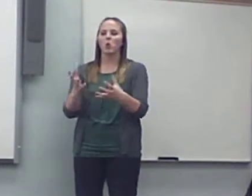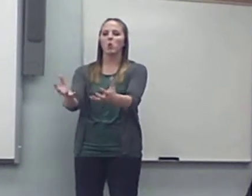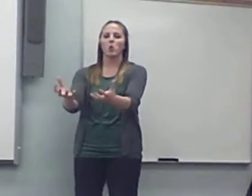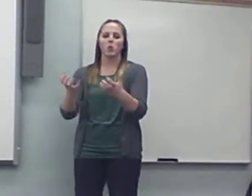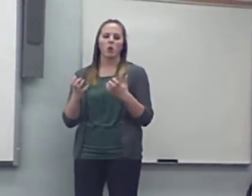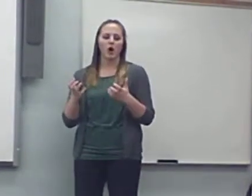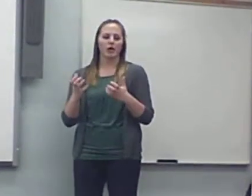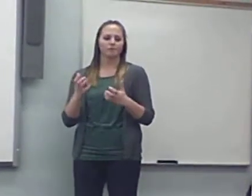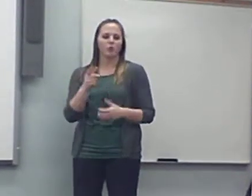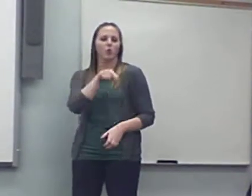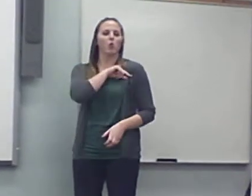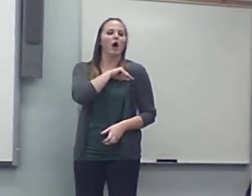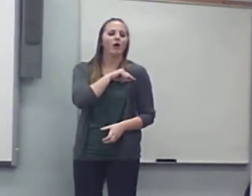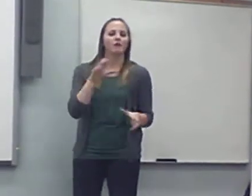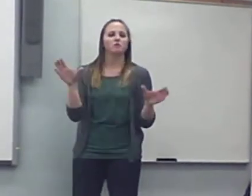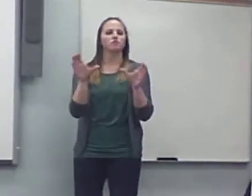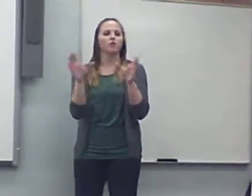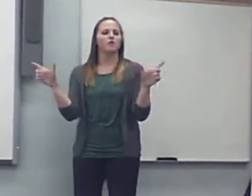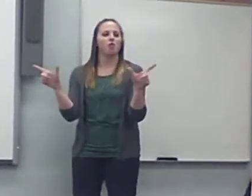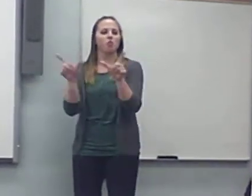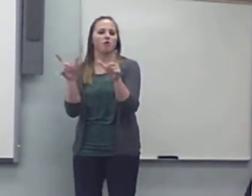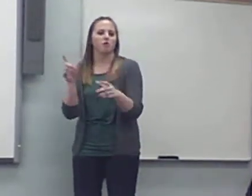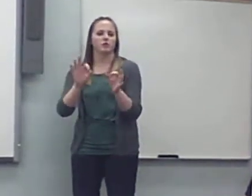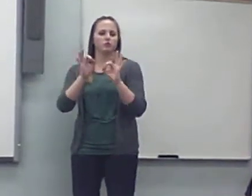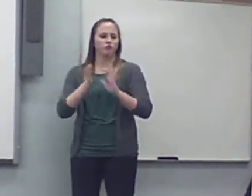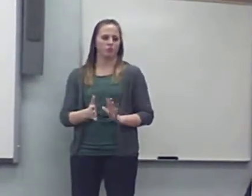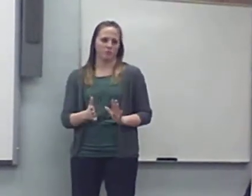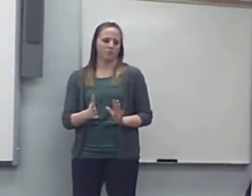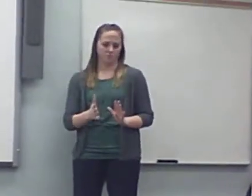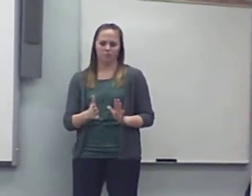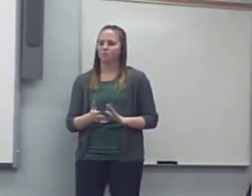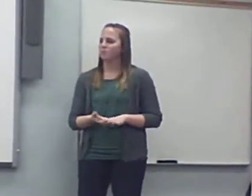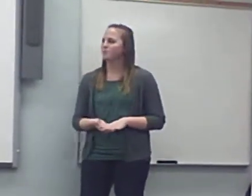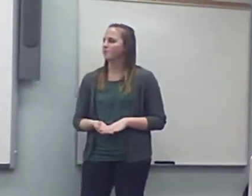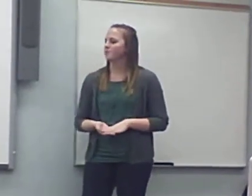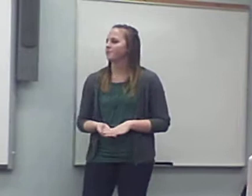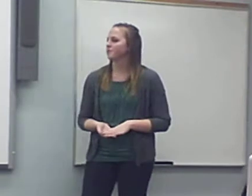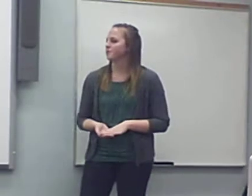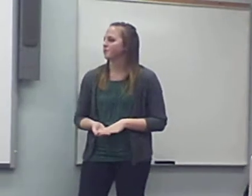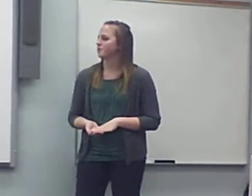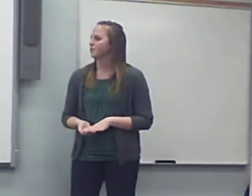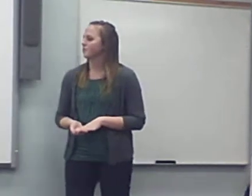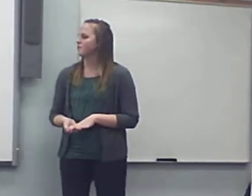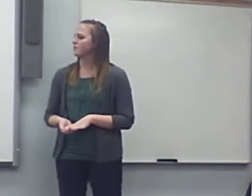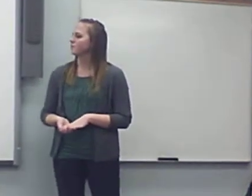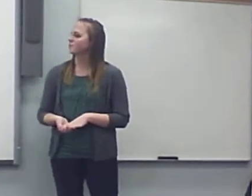But one of the things that is a barrier is there's just not enough of us out there. And